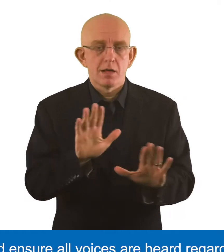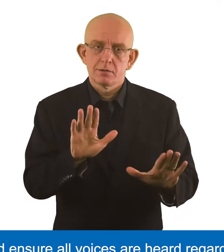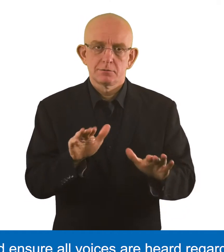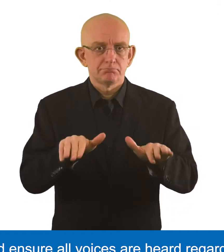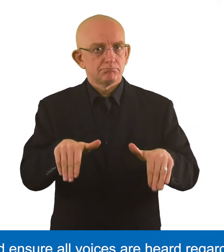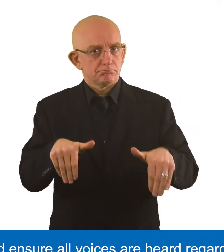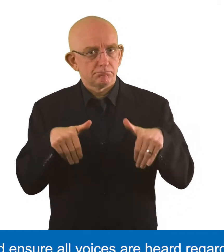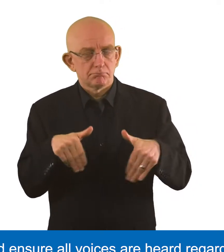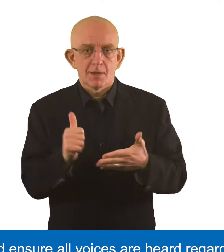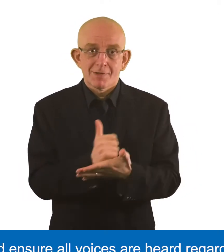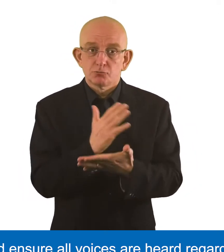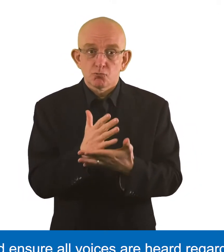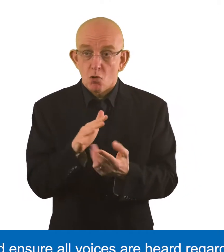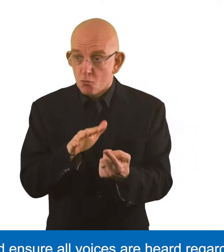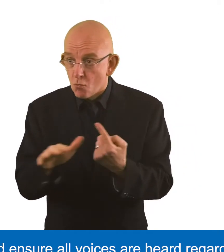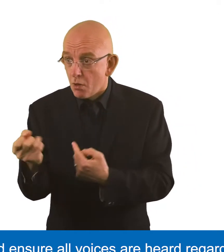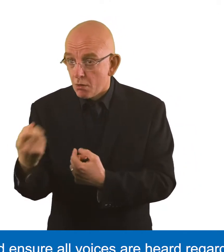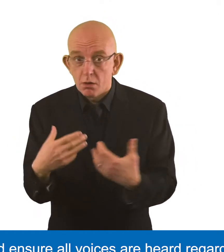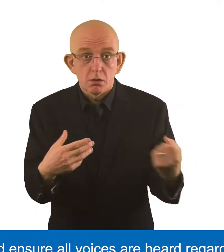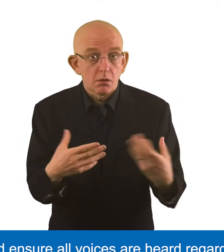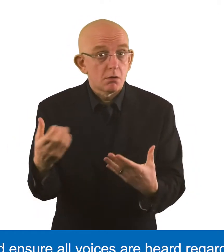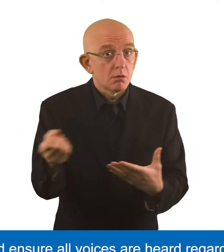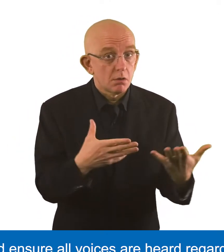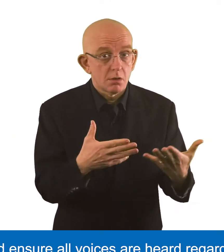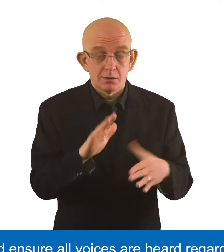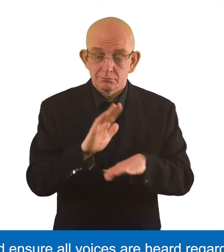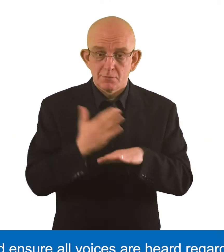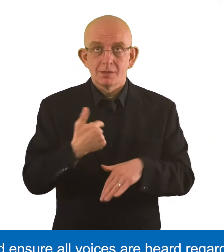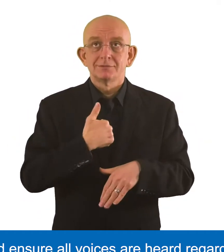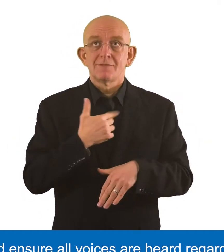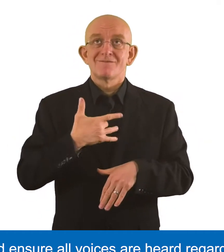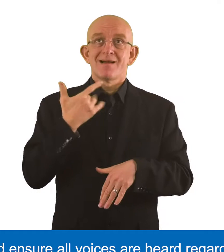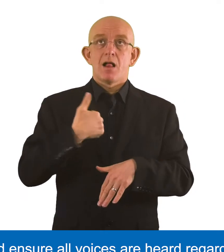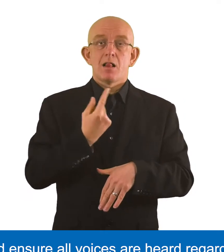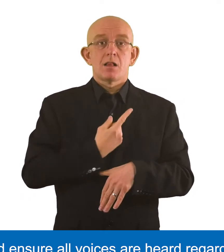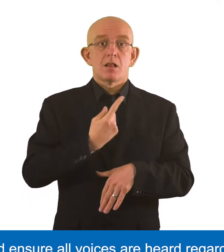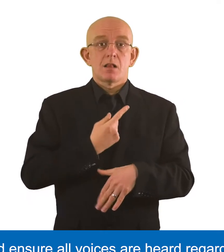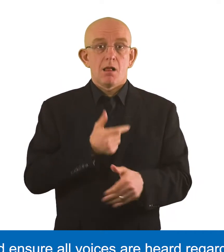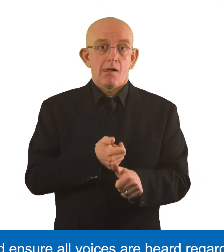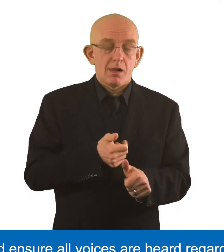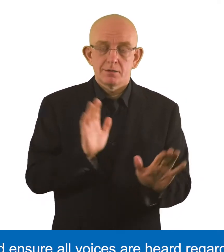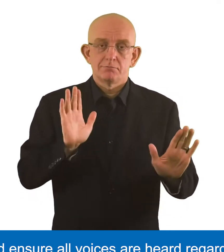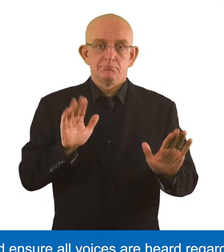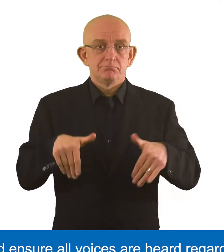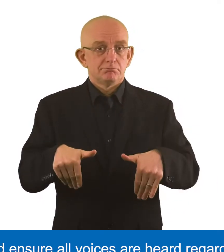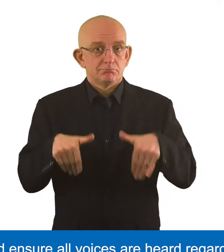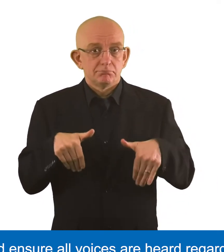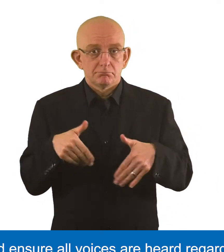Be impartial and ensure all voices are heard, regardless of their personal views, and report a broad range of